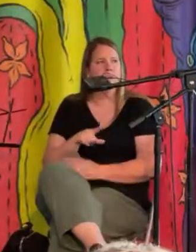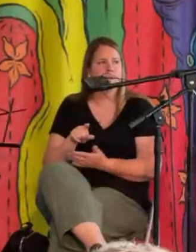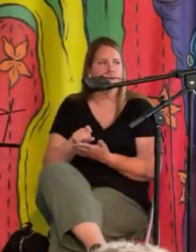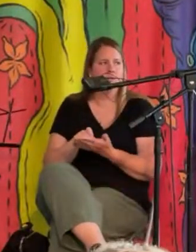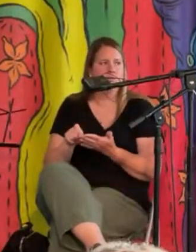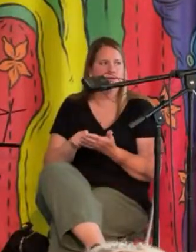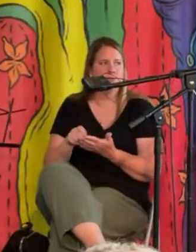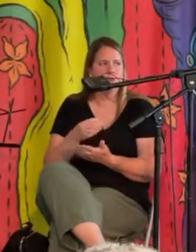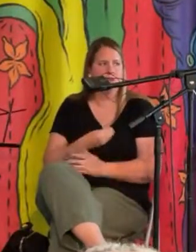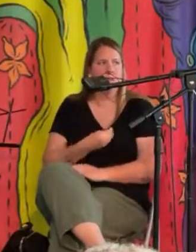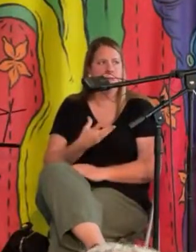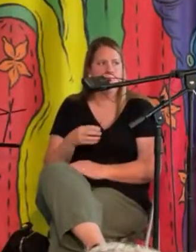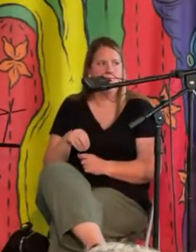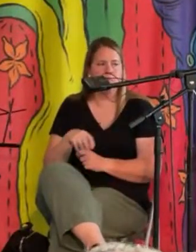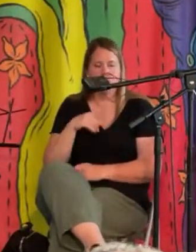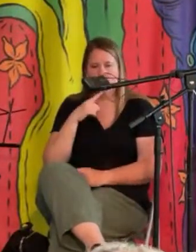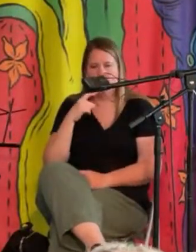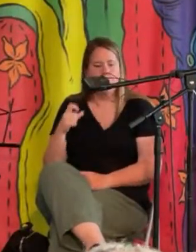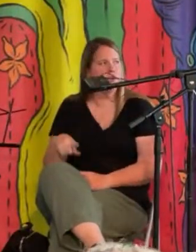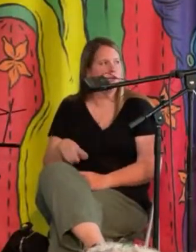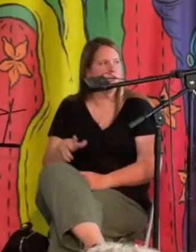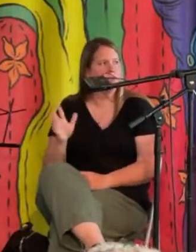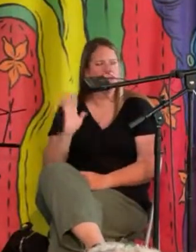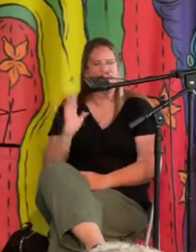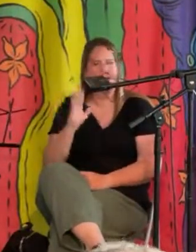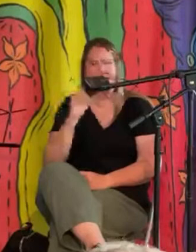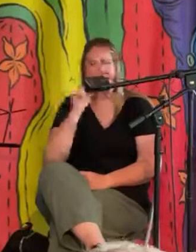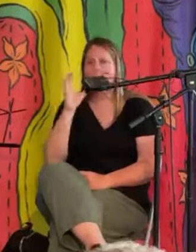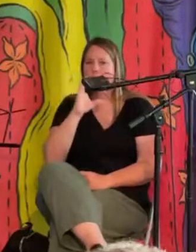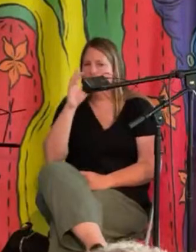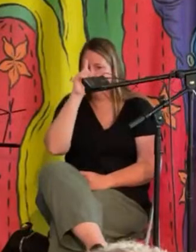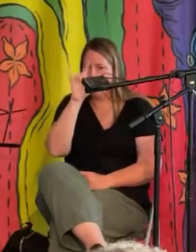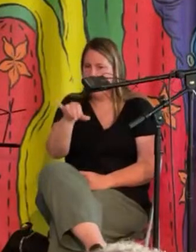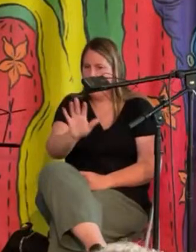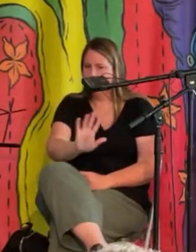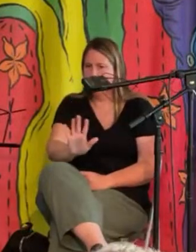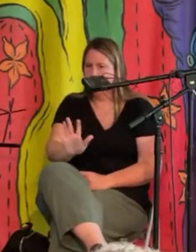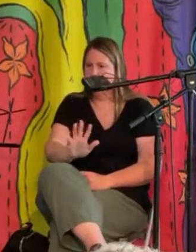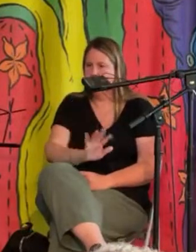poems in Russian. Long time ago. Don't look for them.